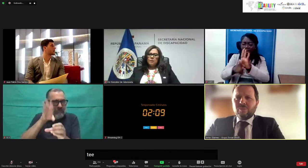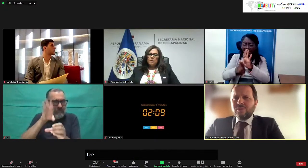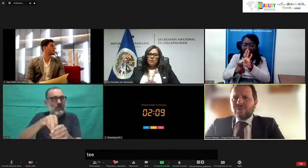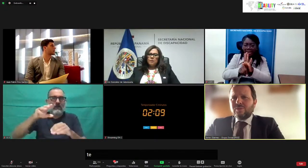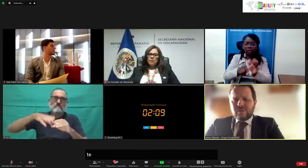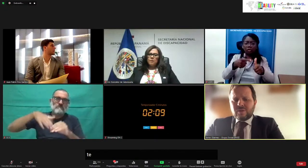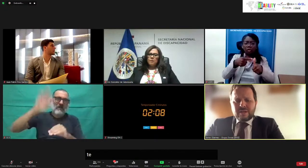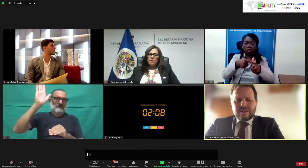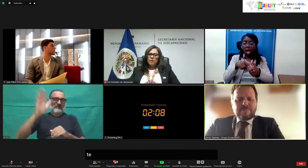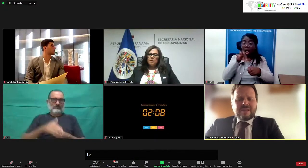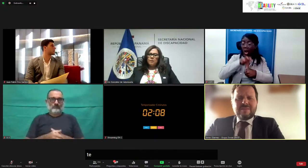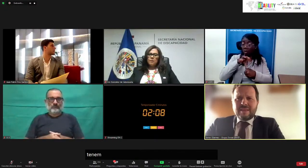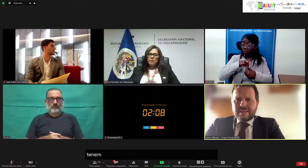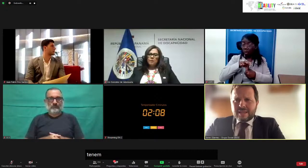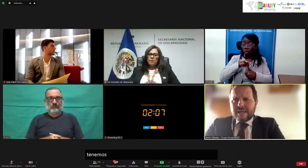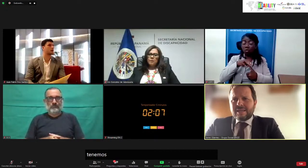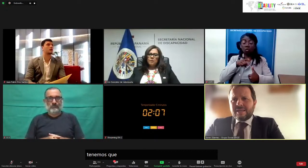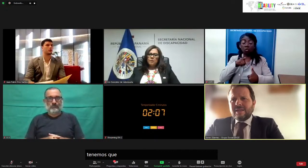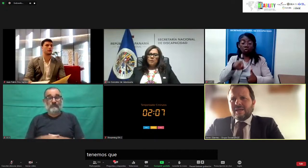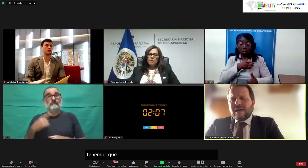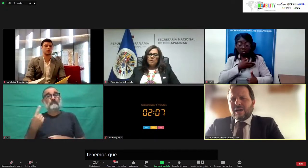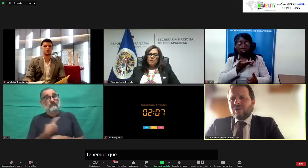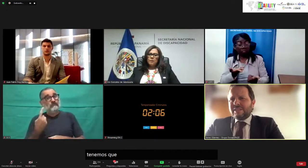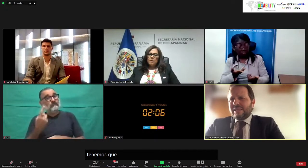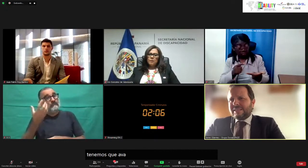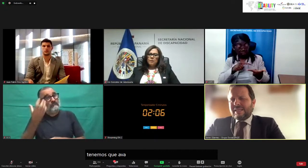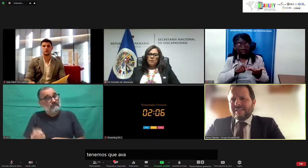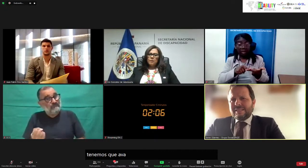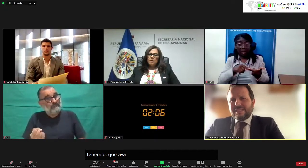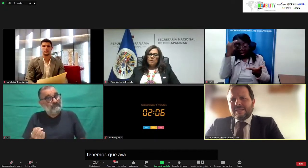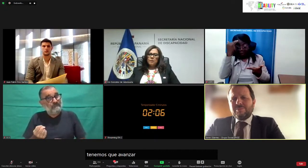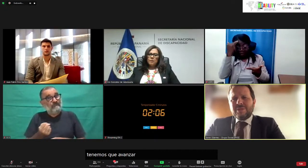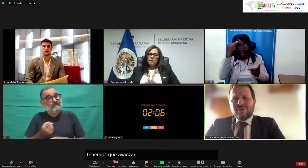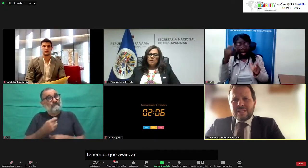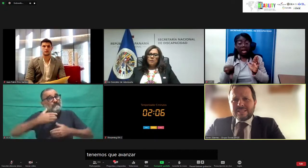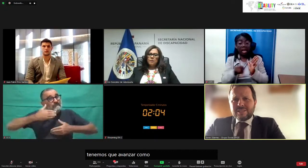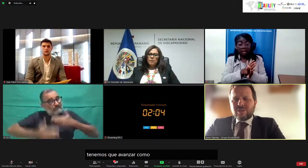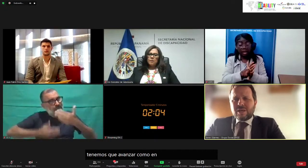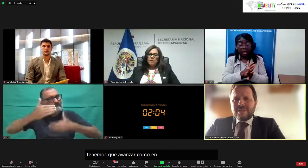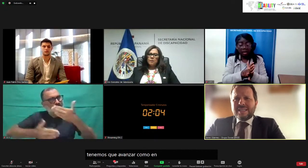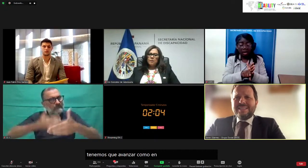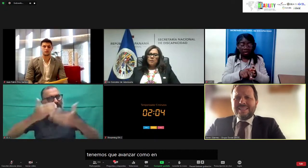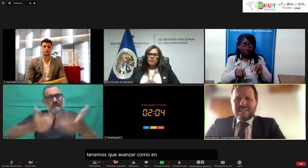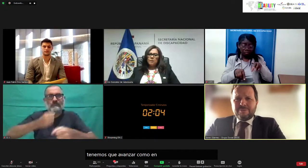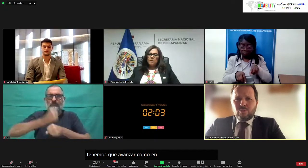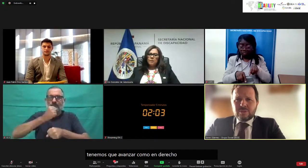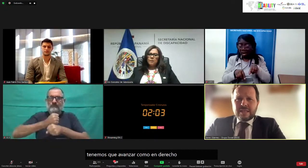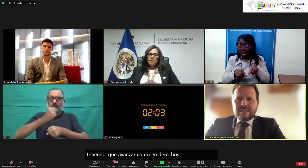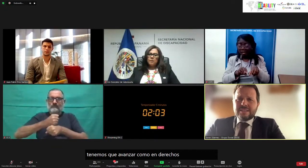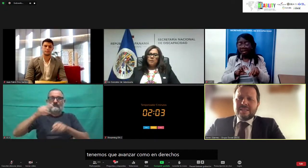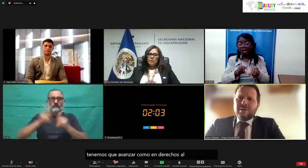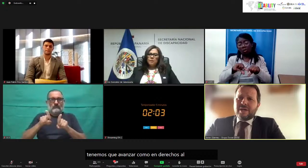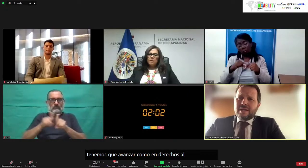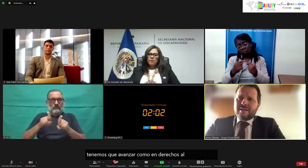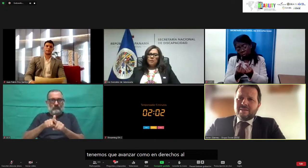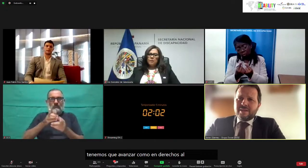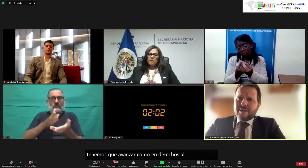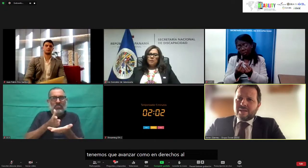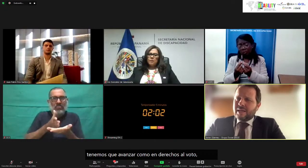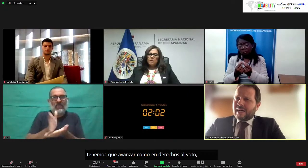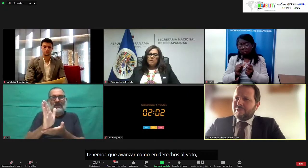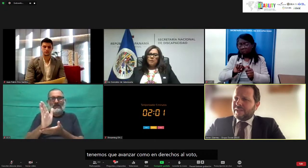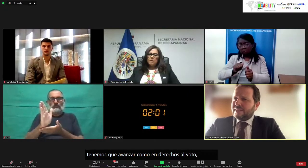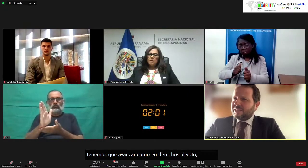in rising rights such as the right to vote the legal capacity some of the large minorities that